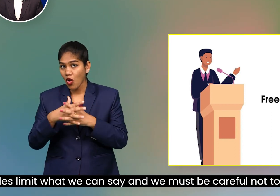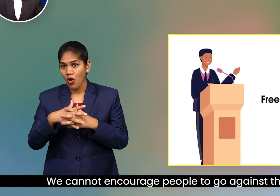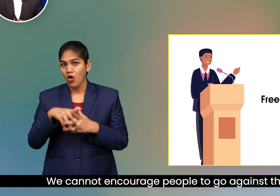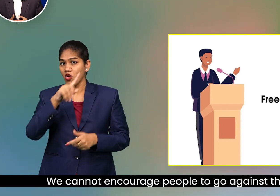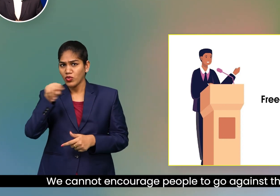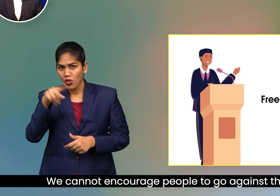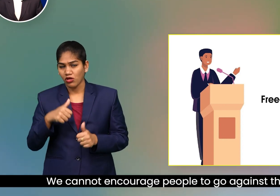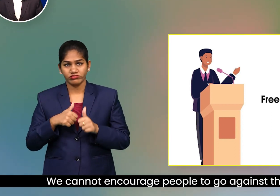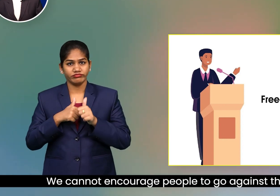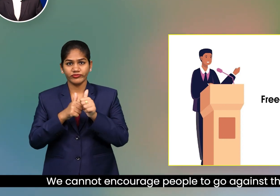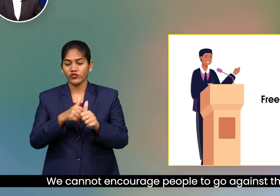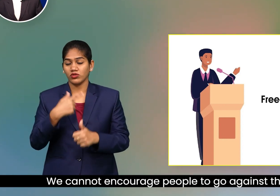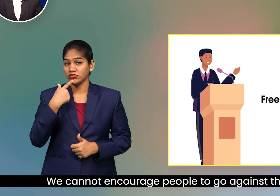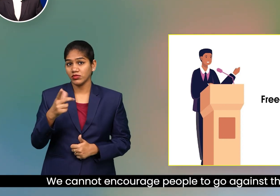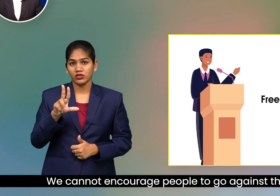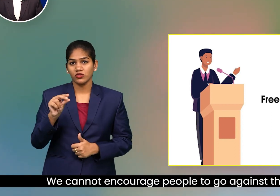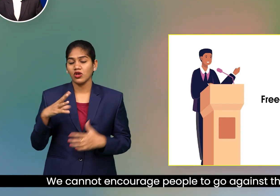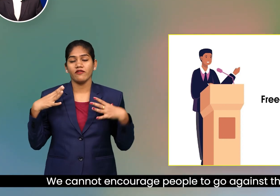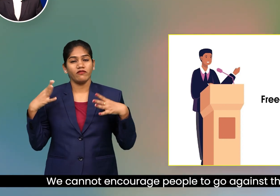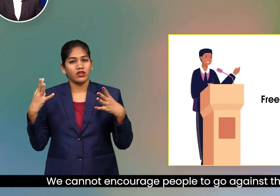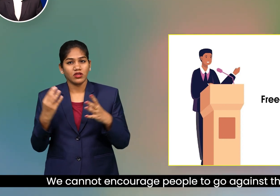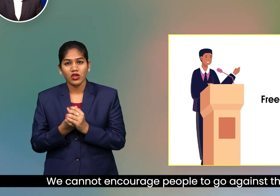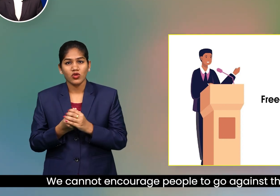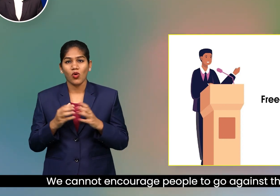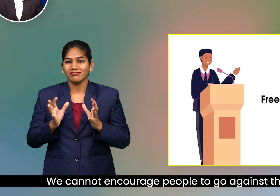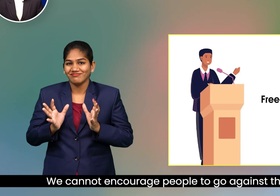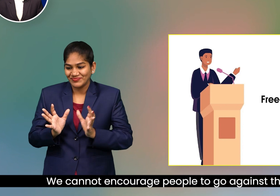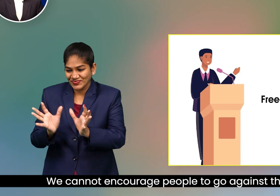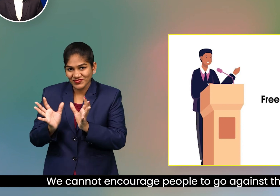We cannot encourage people to go against the